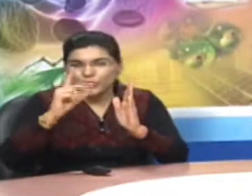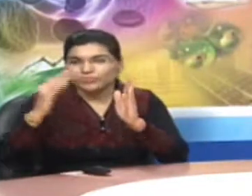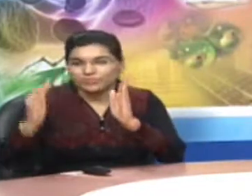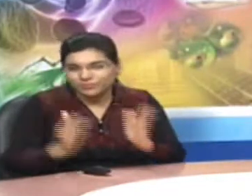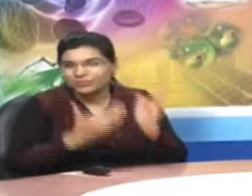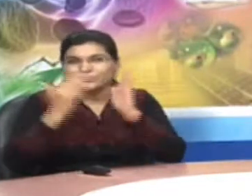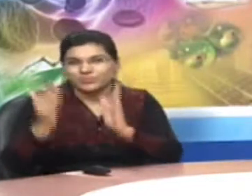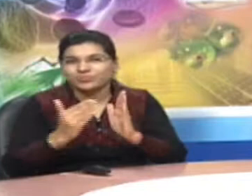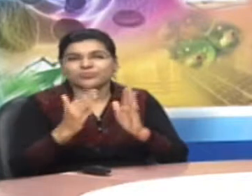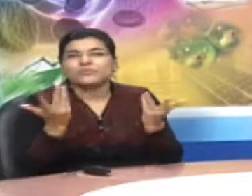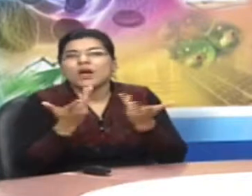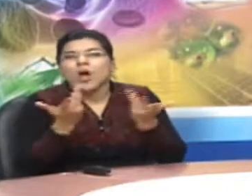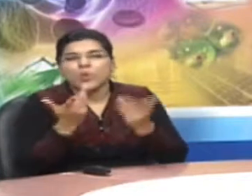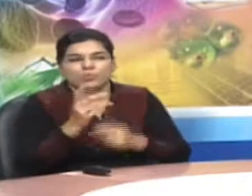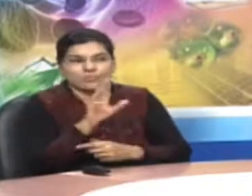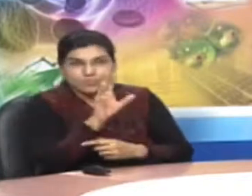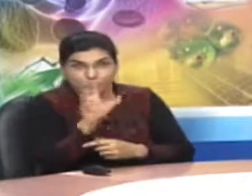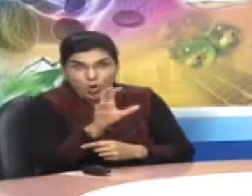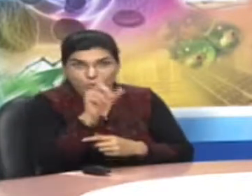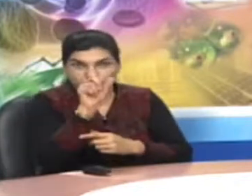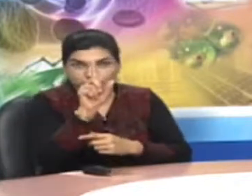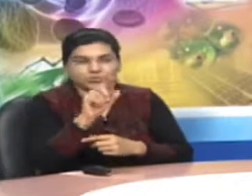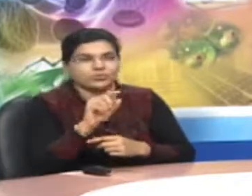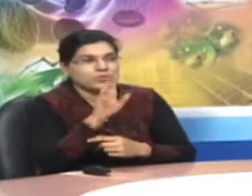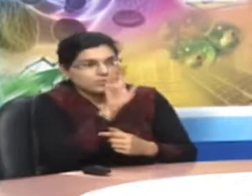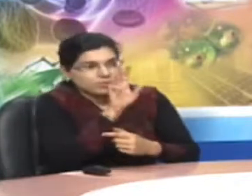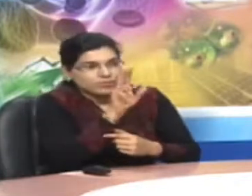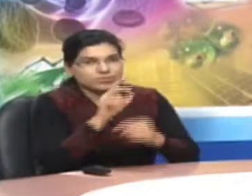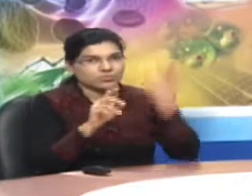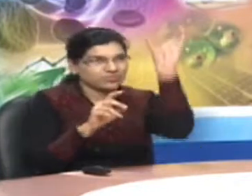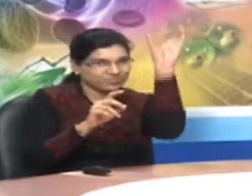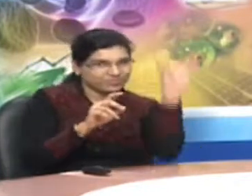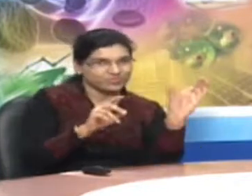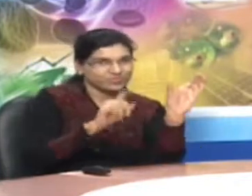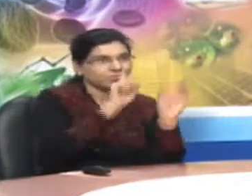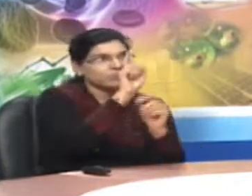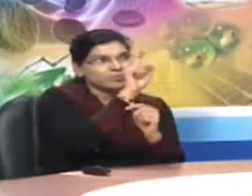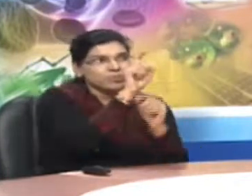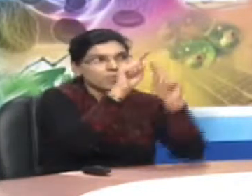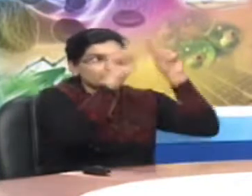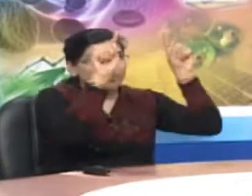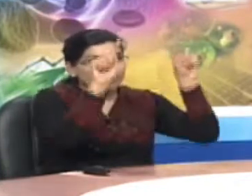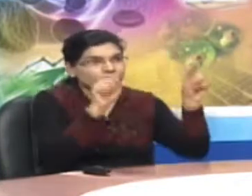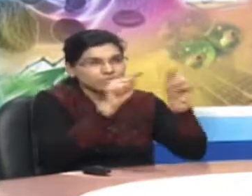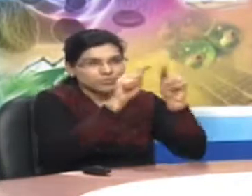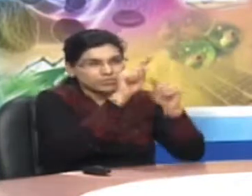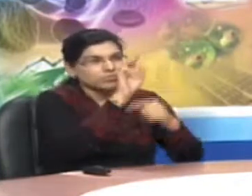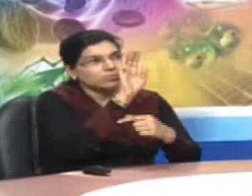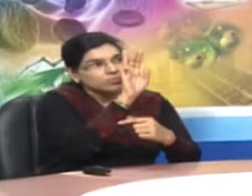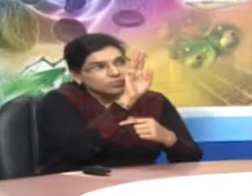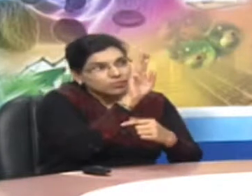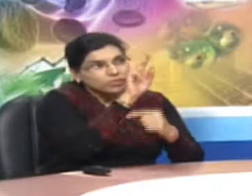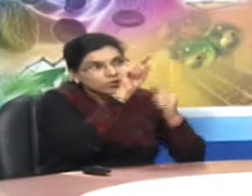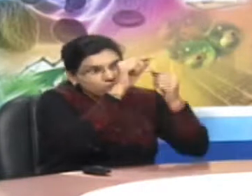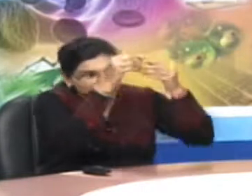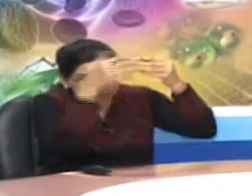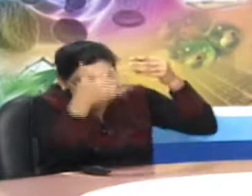if you want to edit the slides that already exist, you can take the mouse and select the particular slide